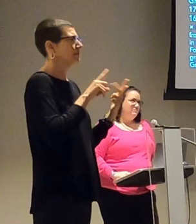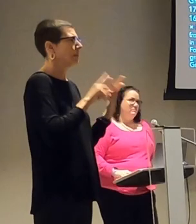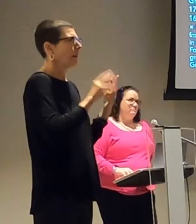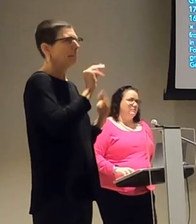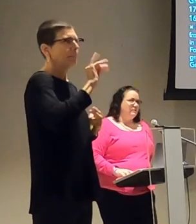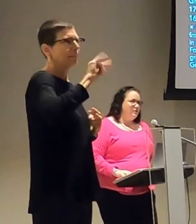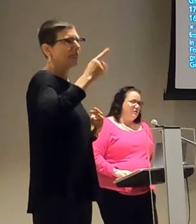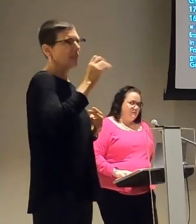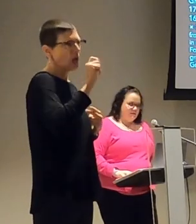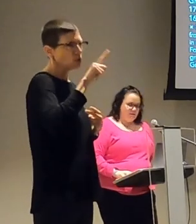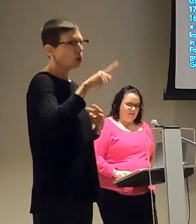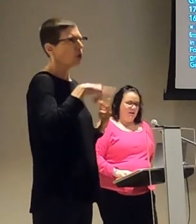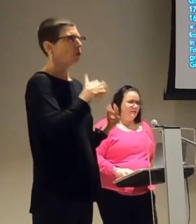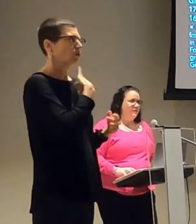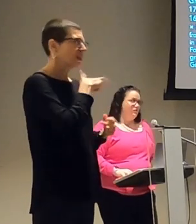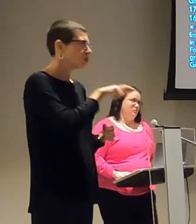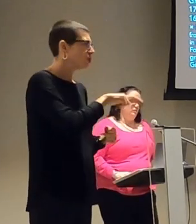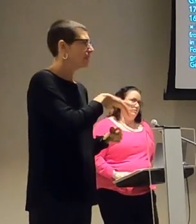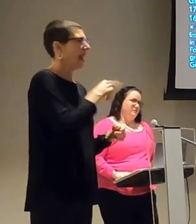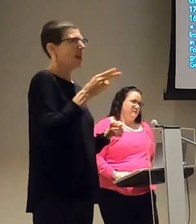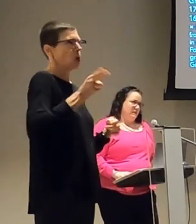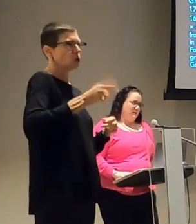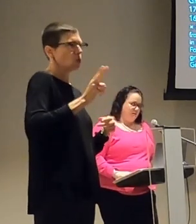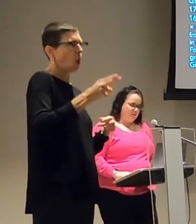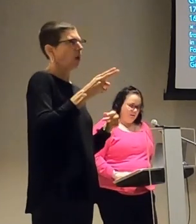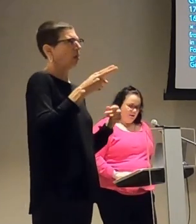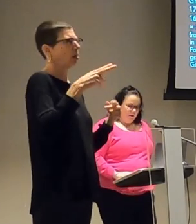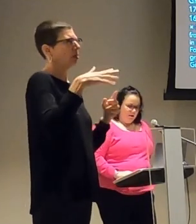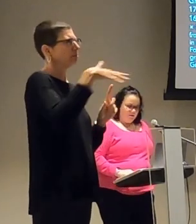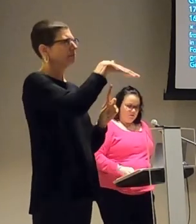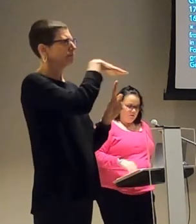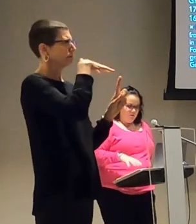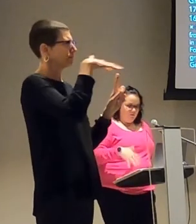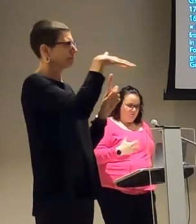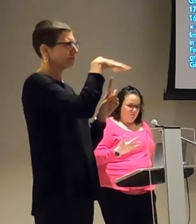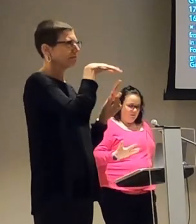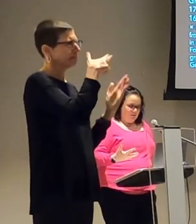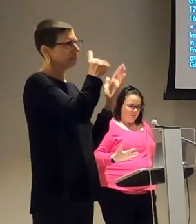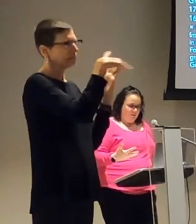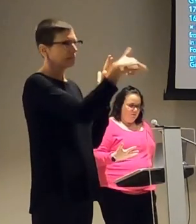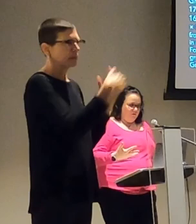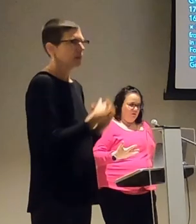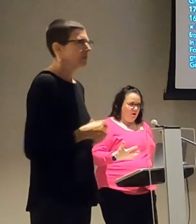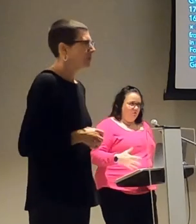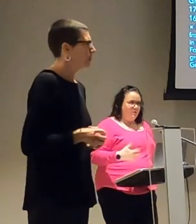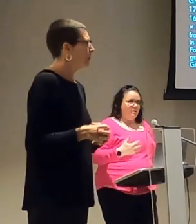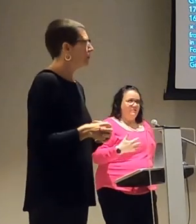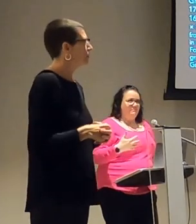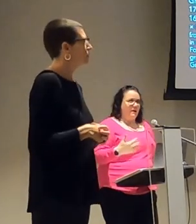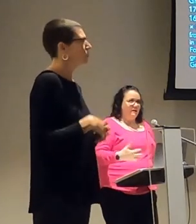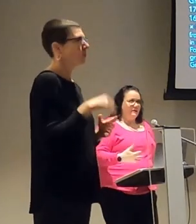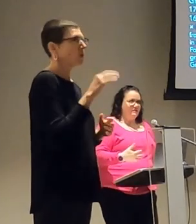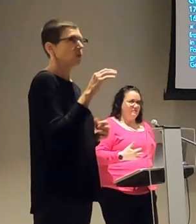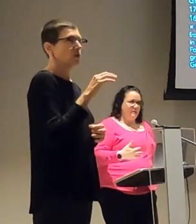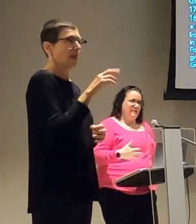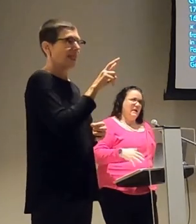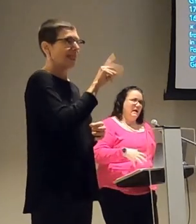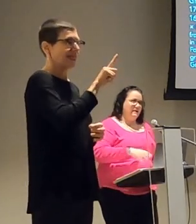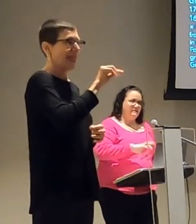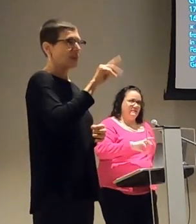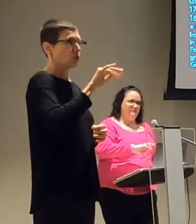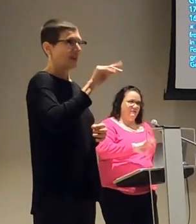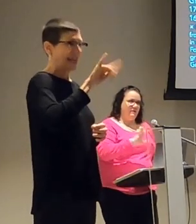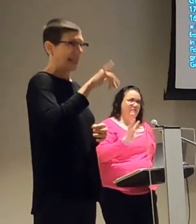mythological, religious, and historical scenes. And so artwork by